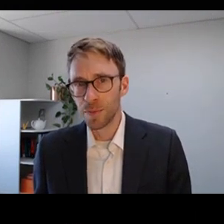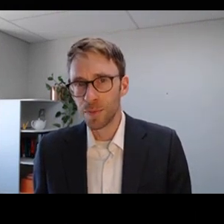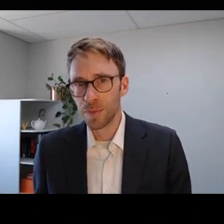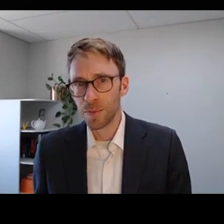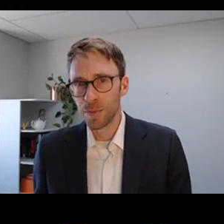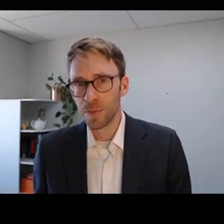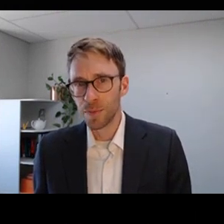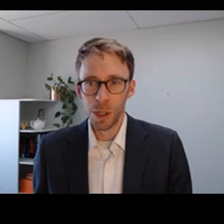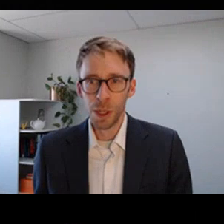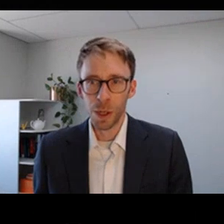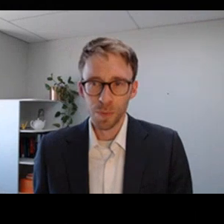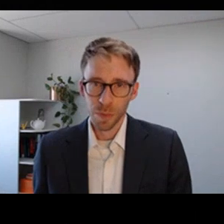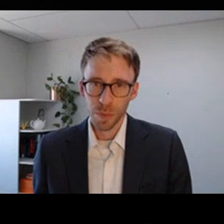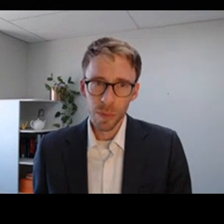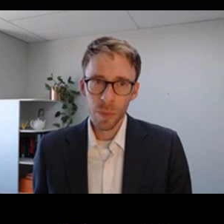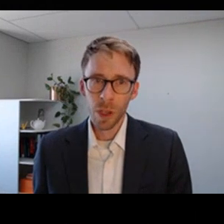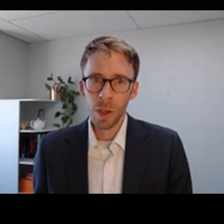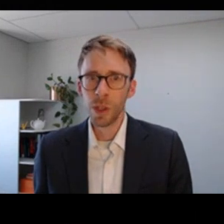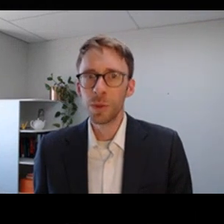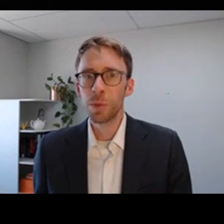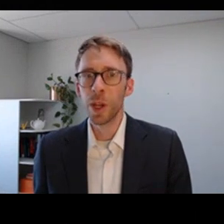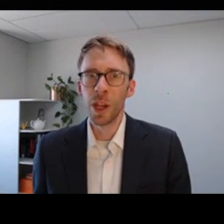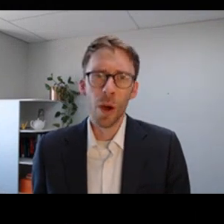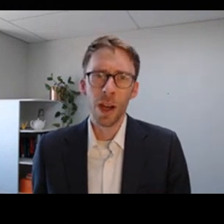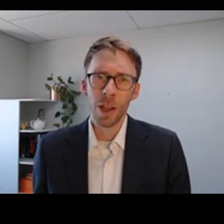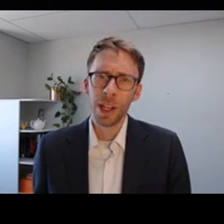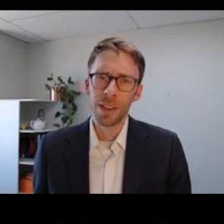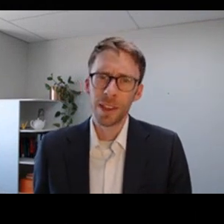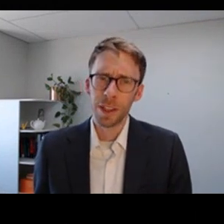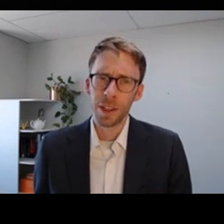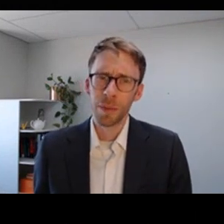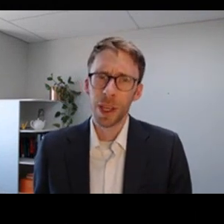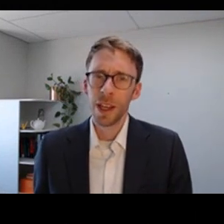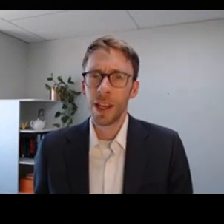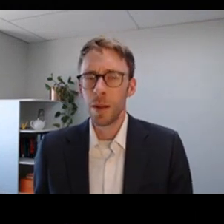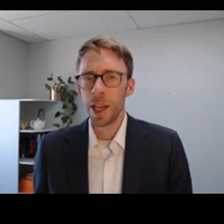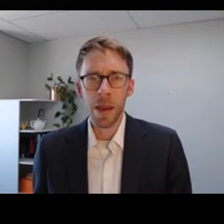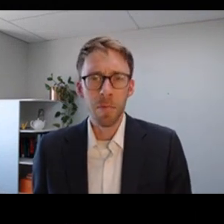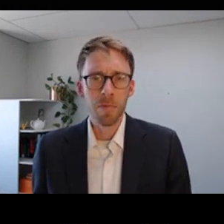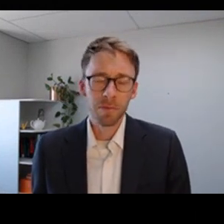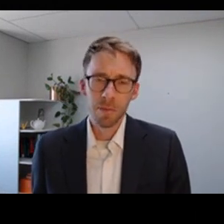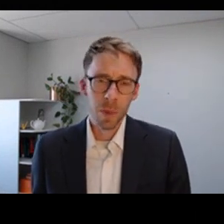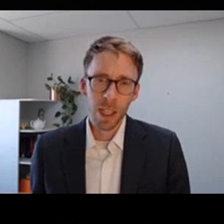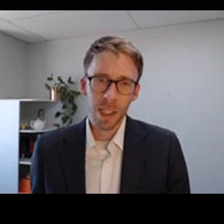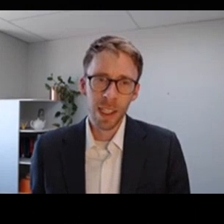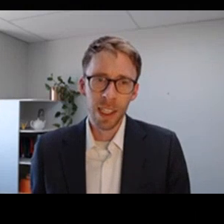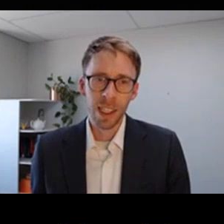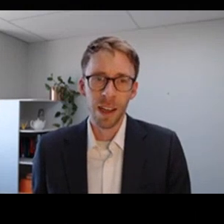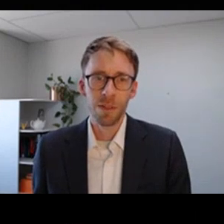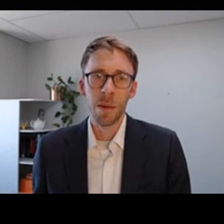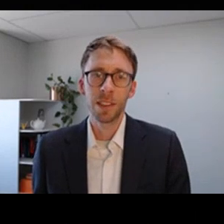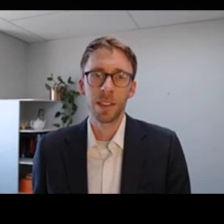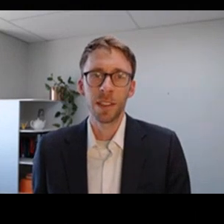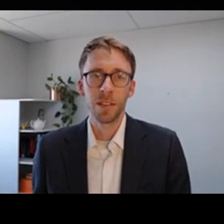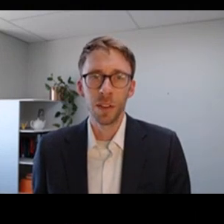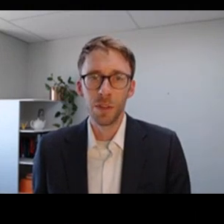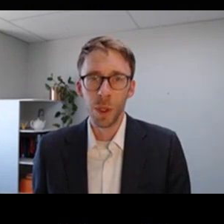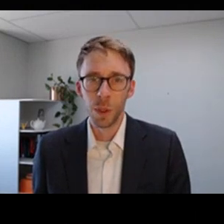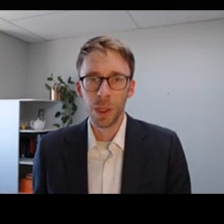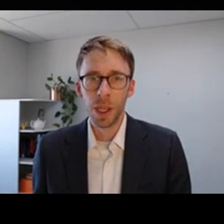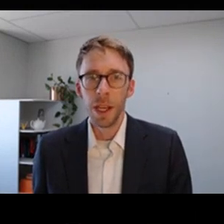these medications, do you? Chris responded, no, I don't need to take them, and became quite clearly